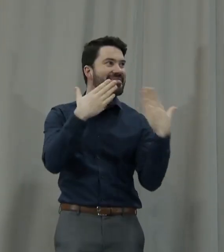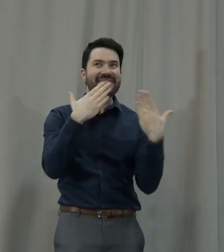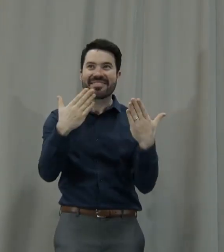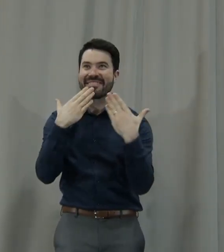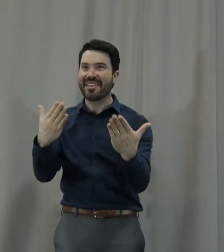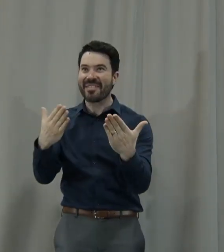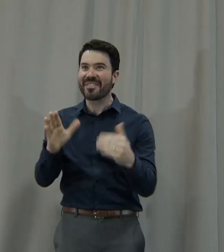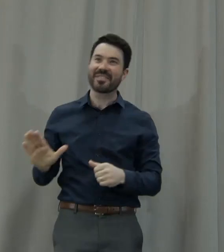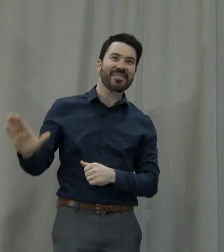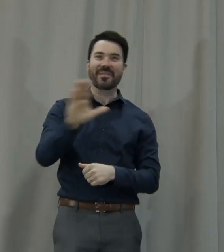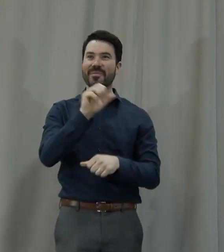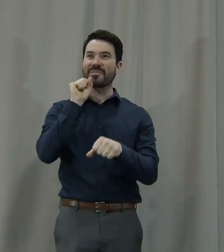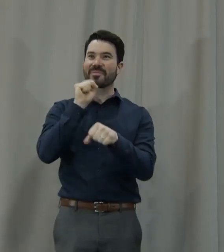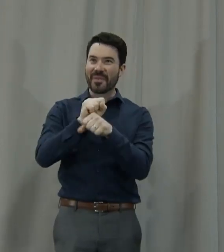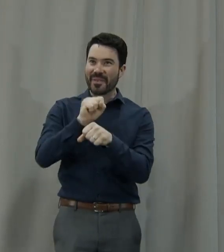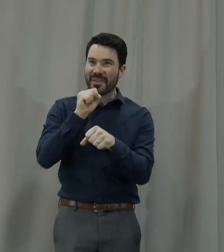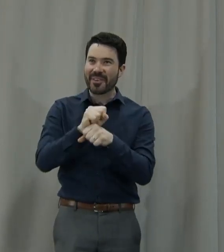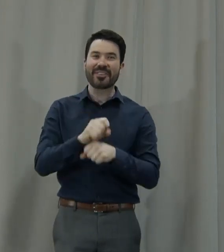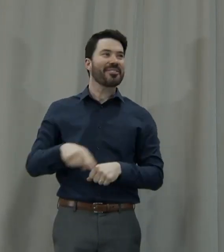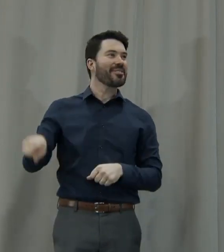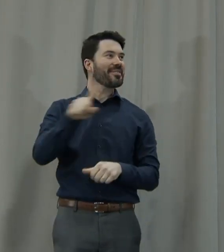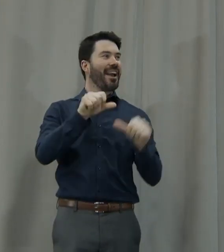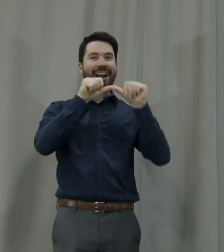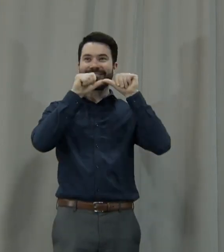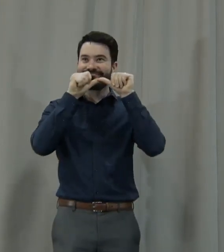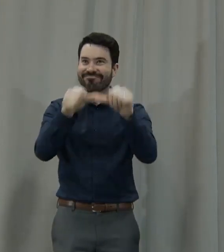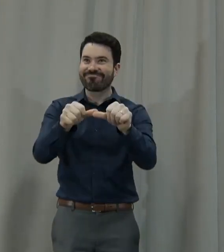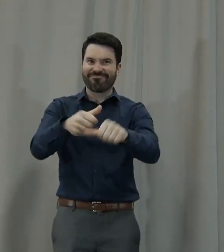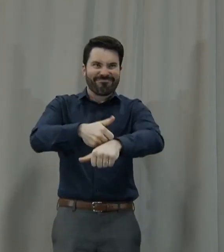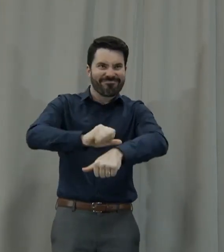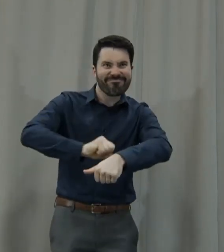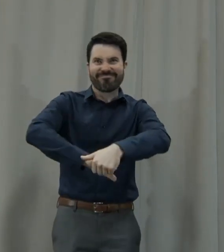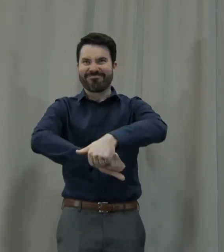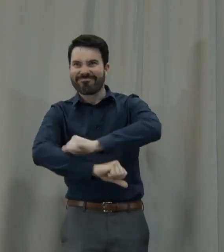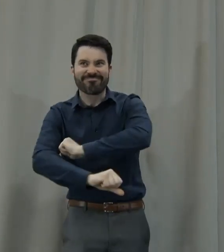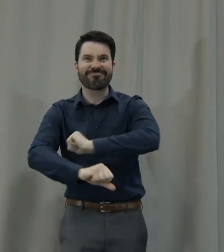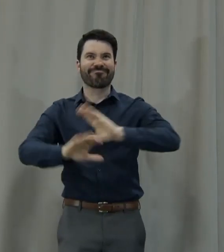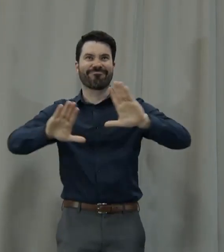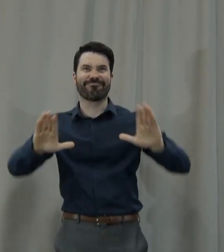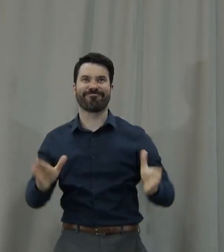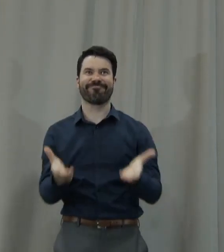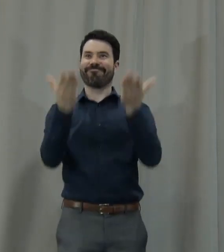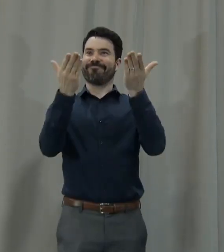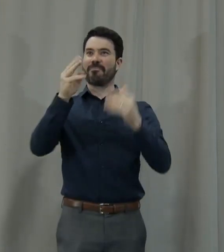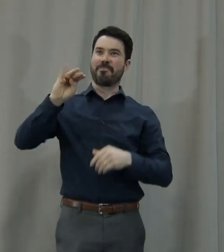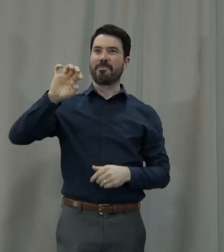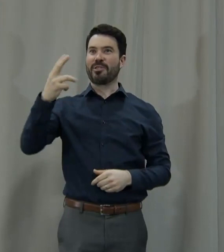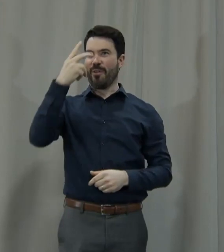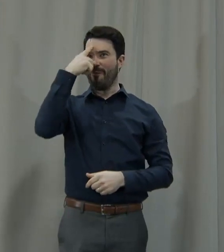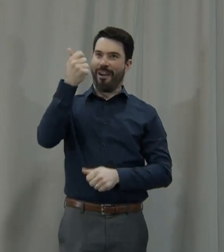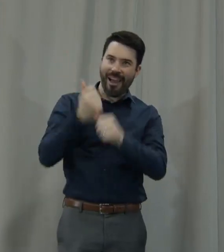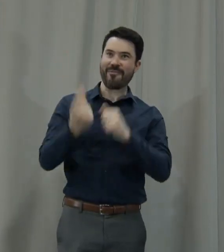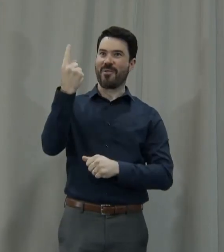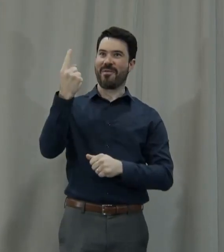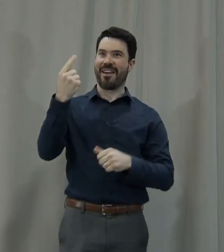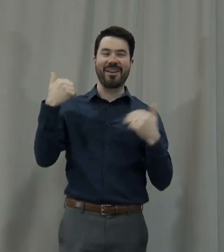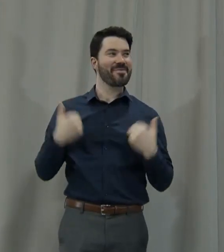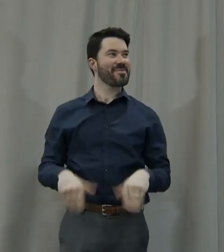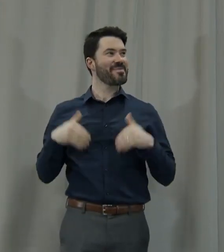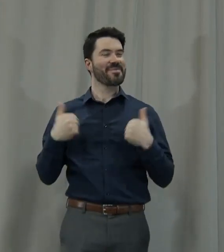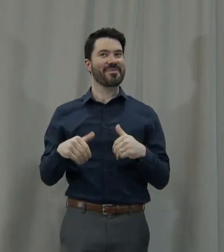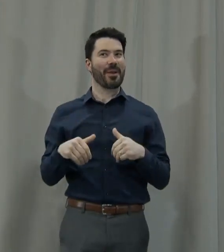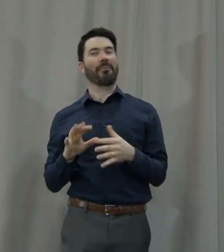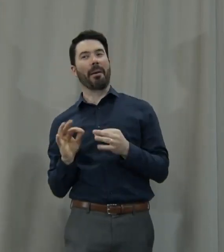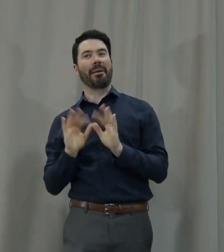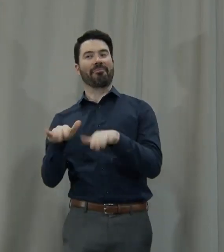for the work that you do and are continuing to do to make Michigan a better place for everyone that we love. So with that